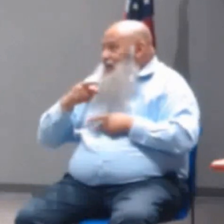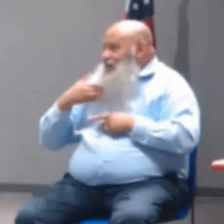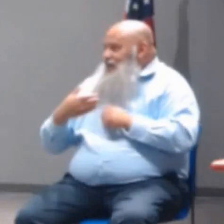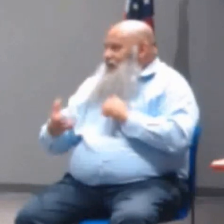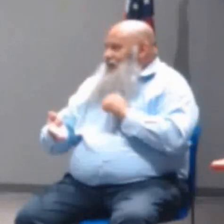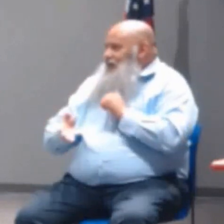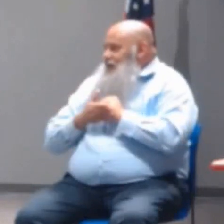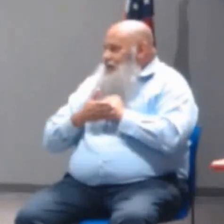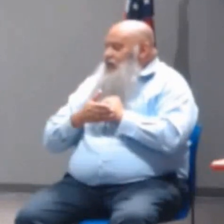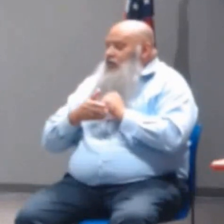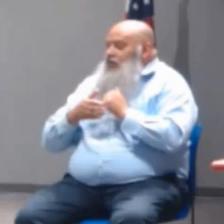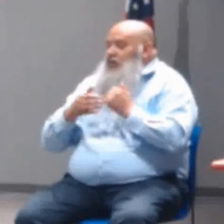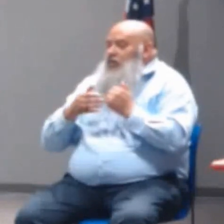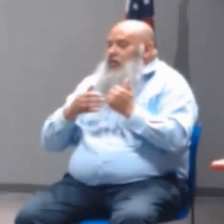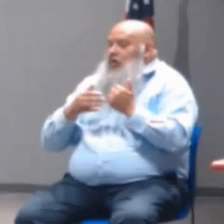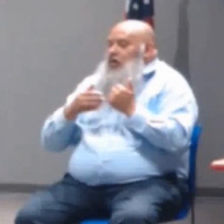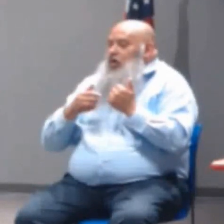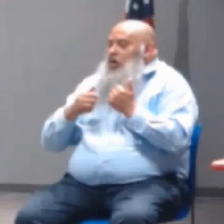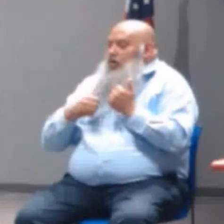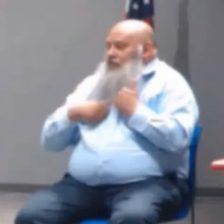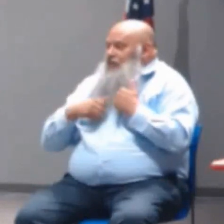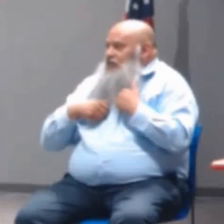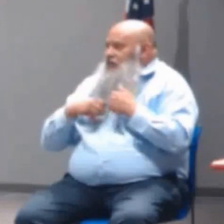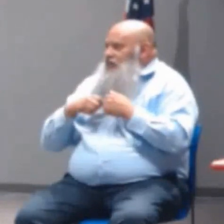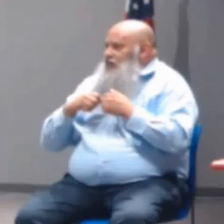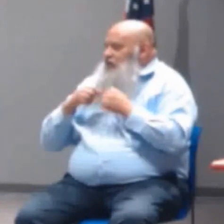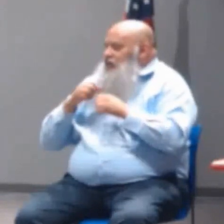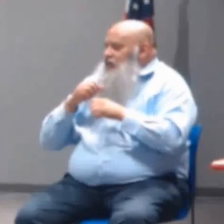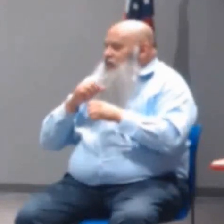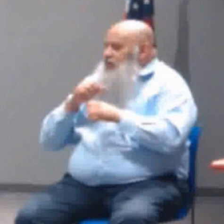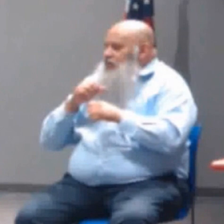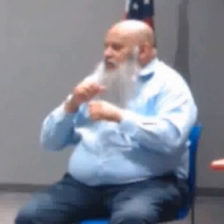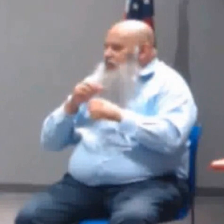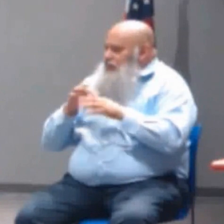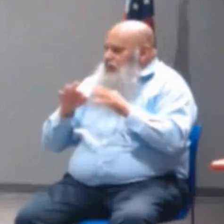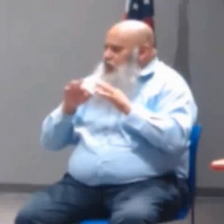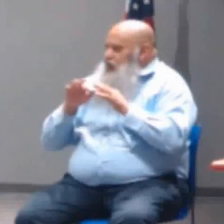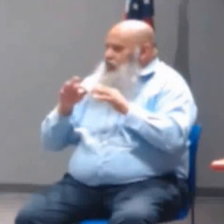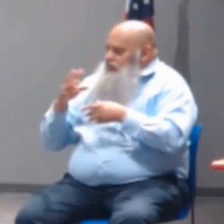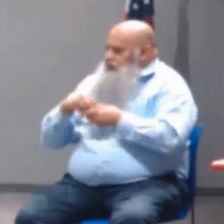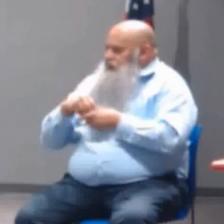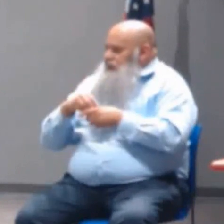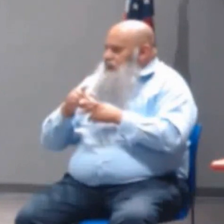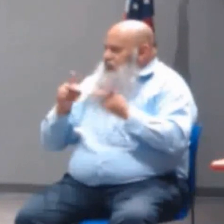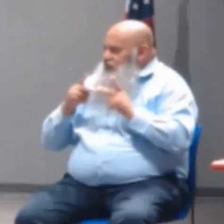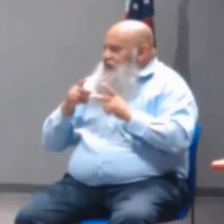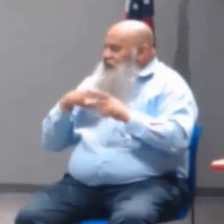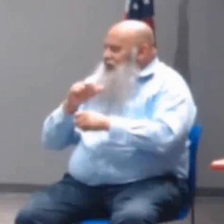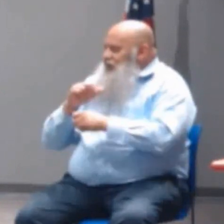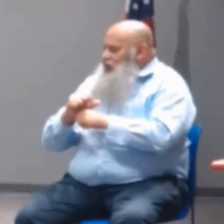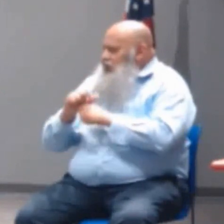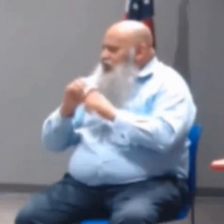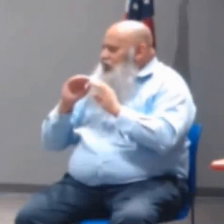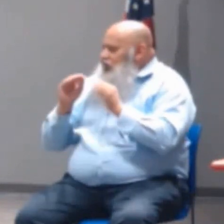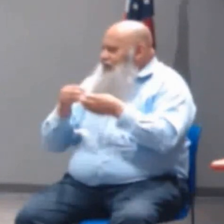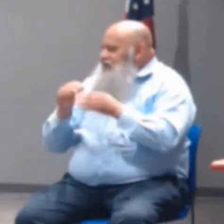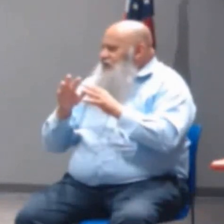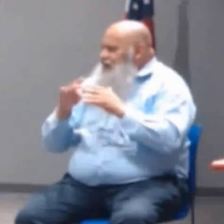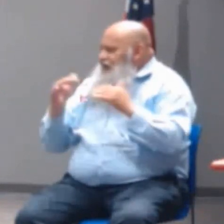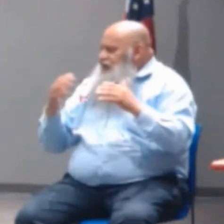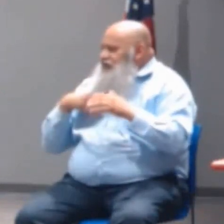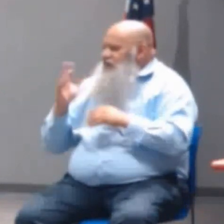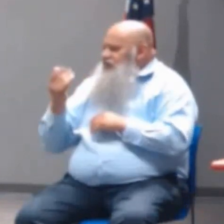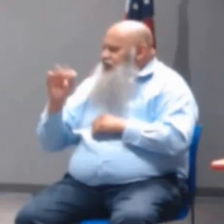Army a more diverse place. I worked in the Army Diversity and Inclusion Office and helped make the officer corps more diverse when I was Chief